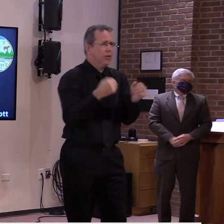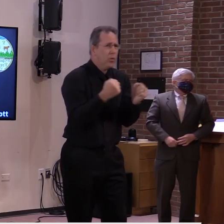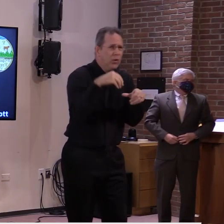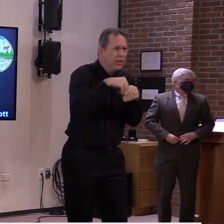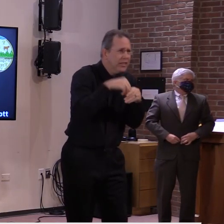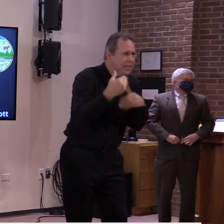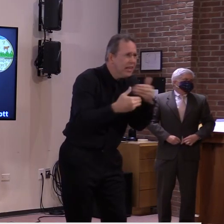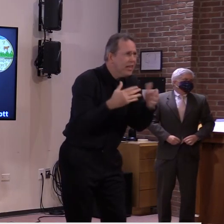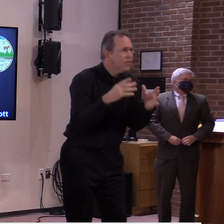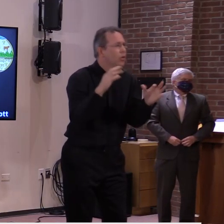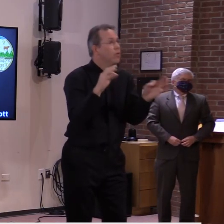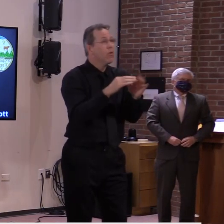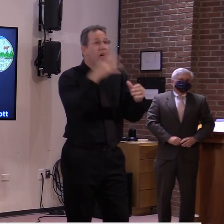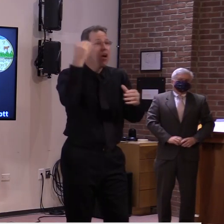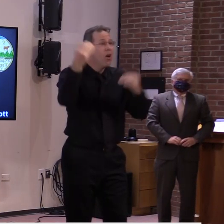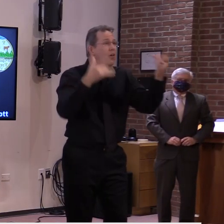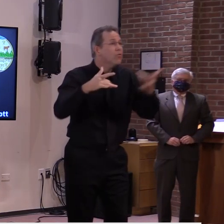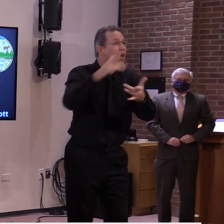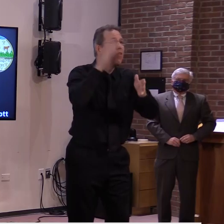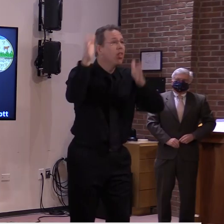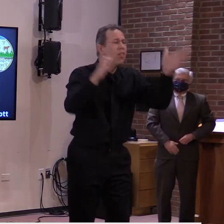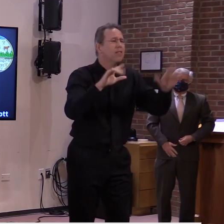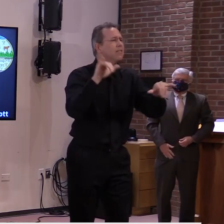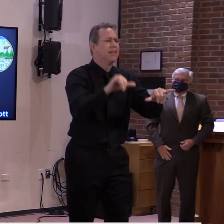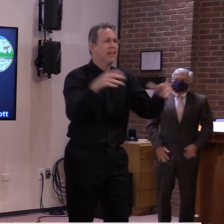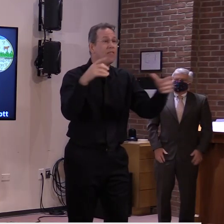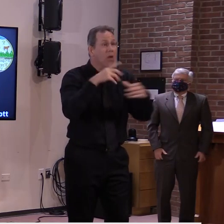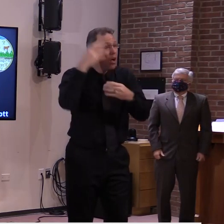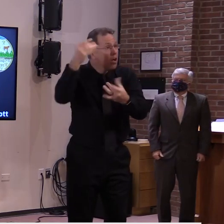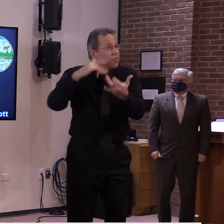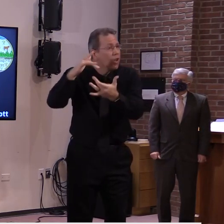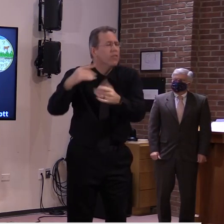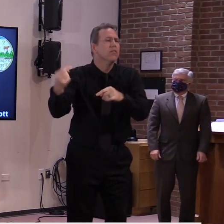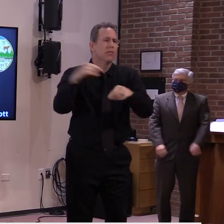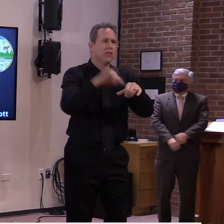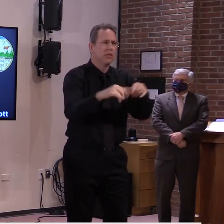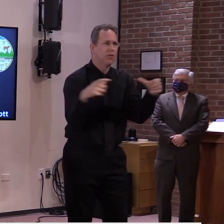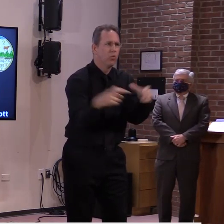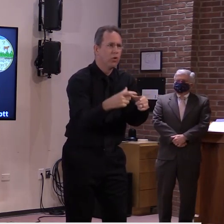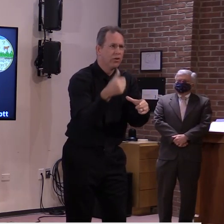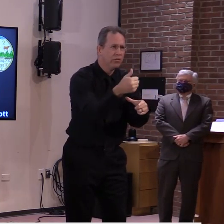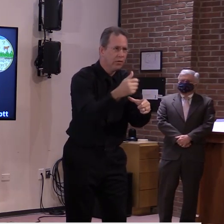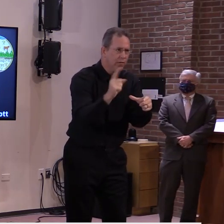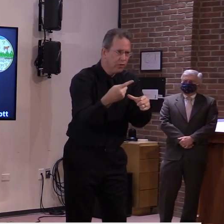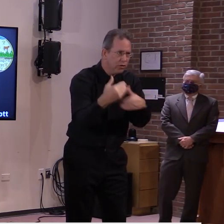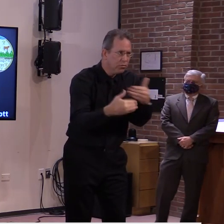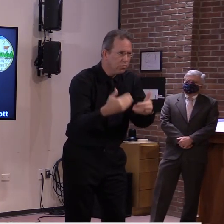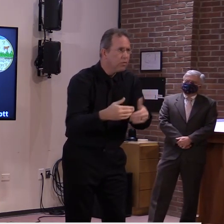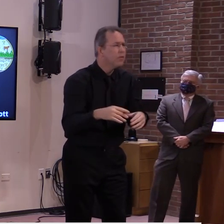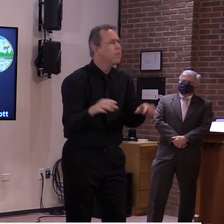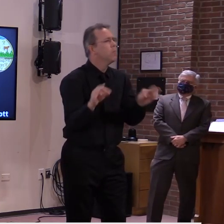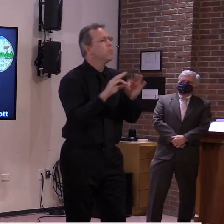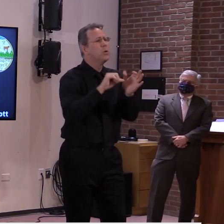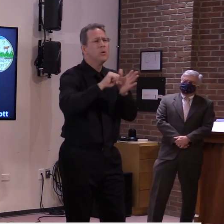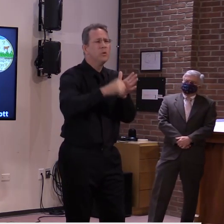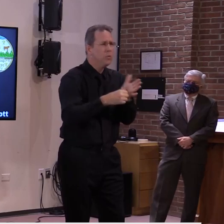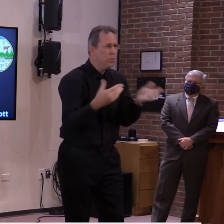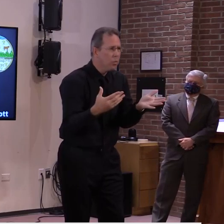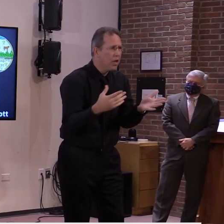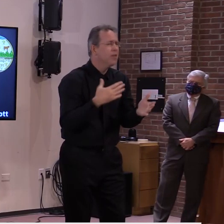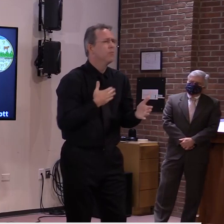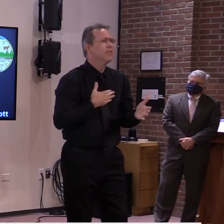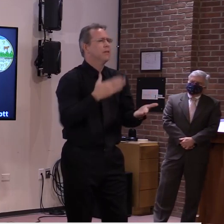And also, what is probably the most difficult, but maybe the most important, is stop social gatherings with